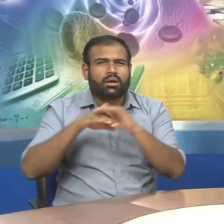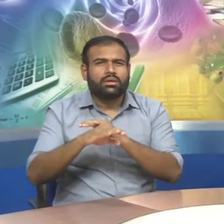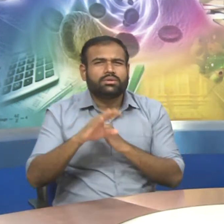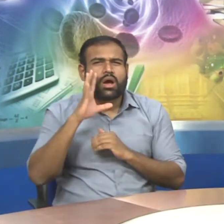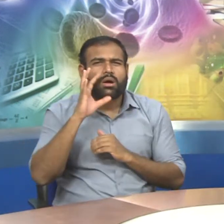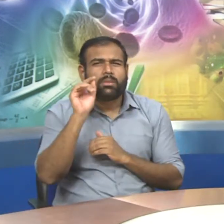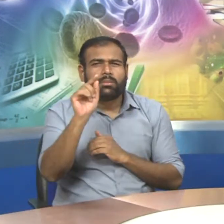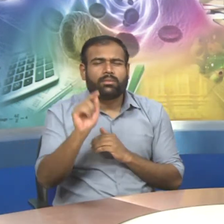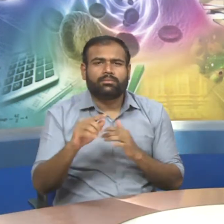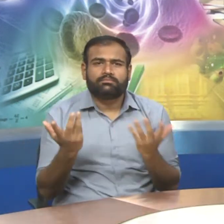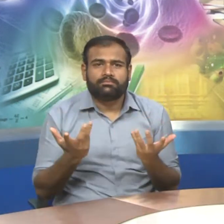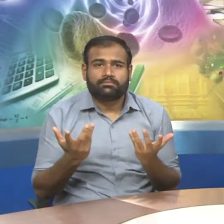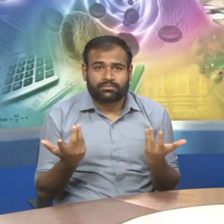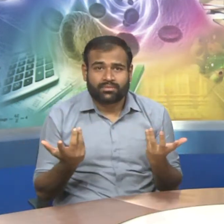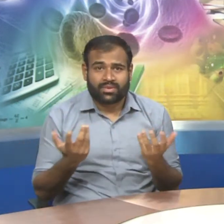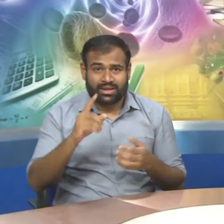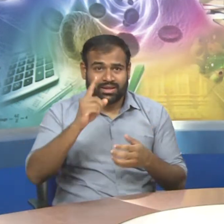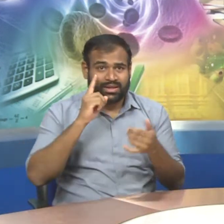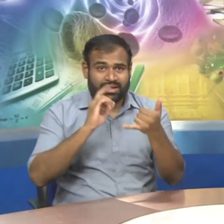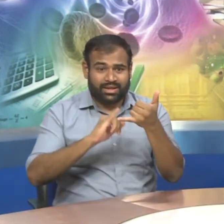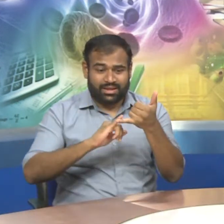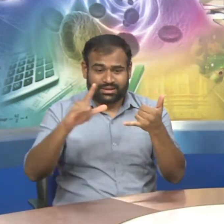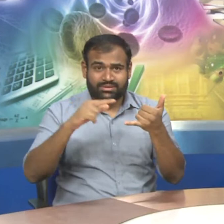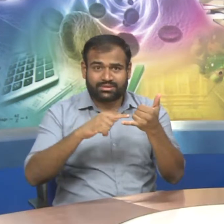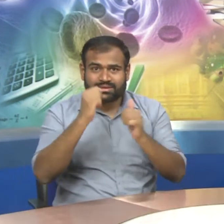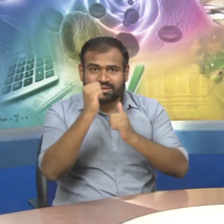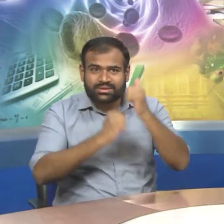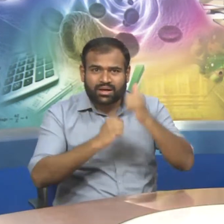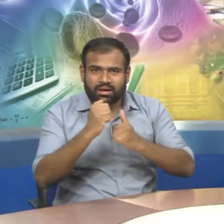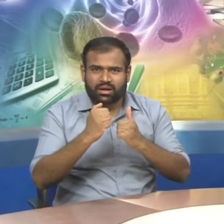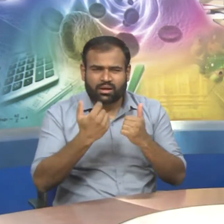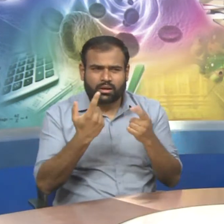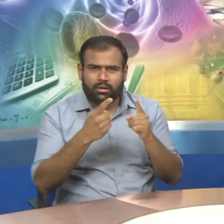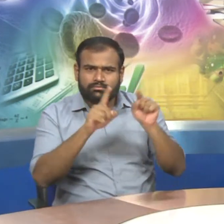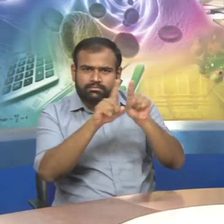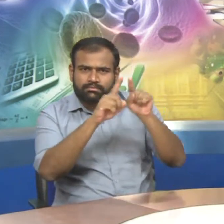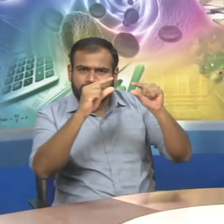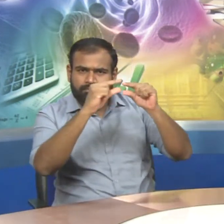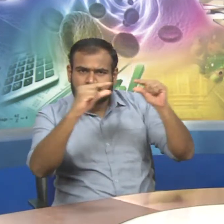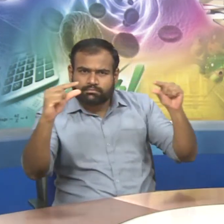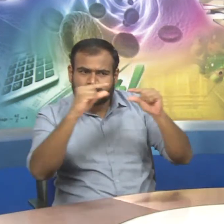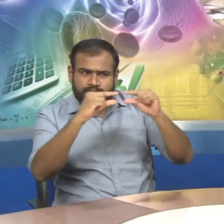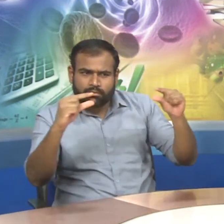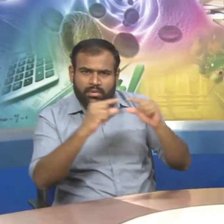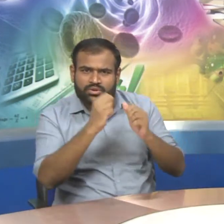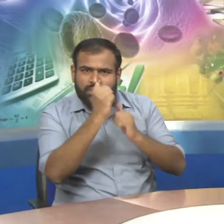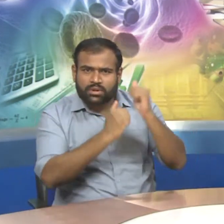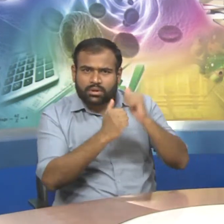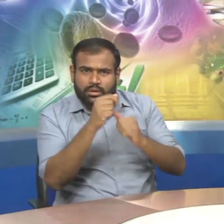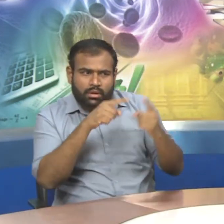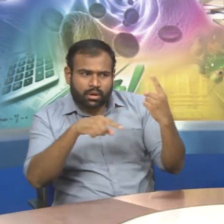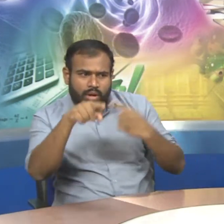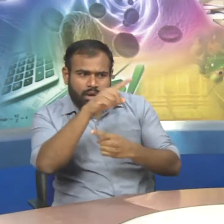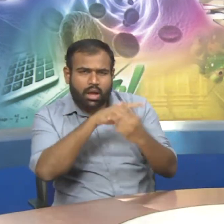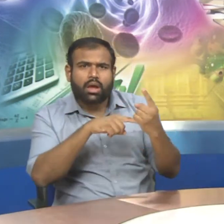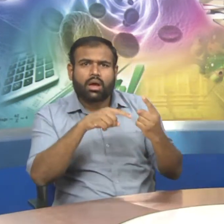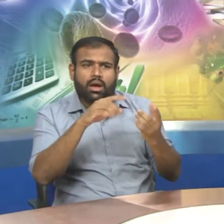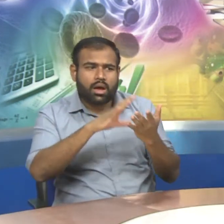Let us now discuss what all topic we will be covering in this video. First, there will be a